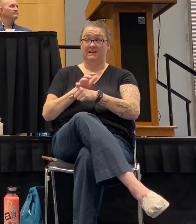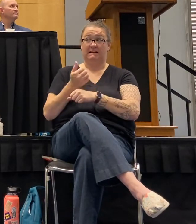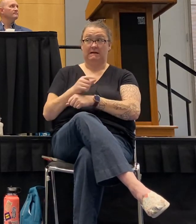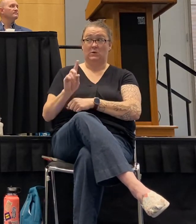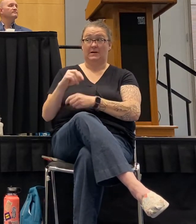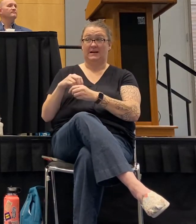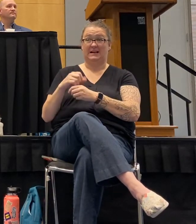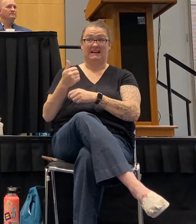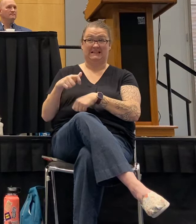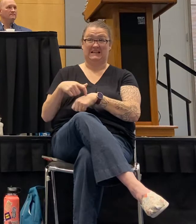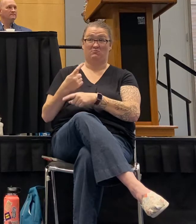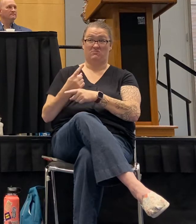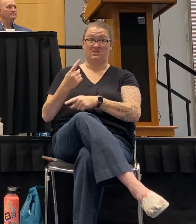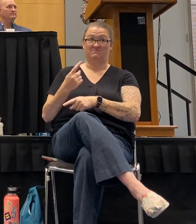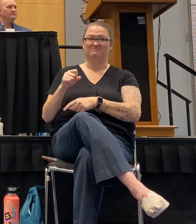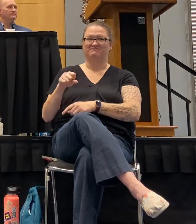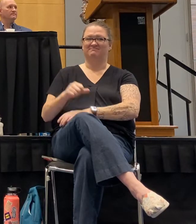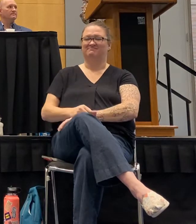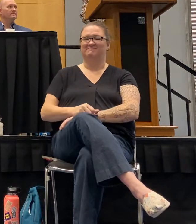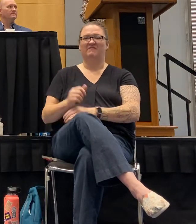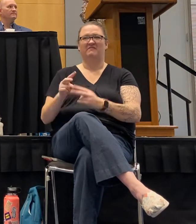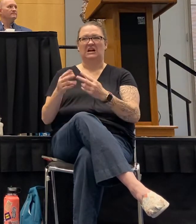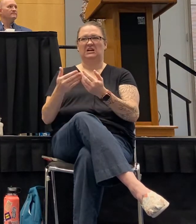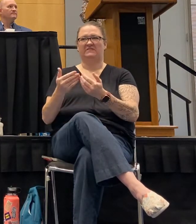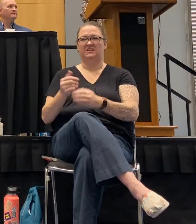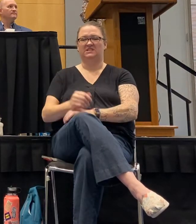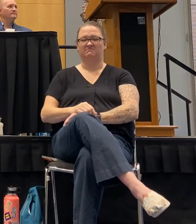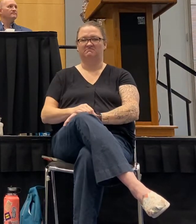at any time, which is very convenient.